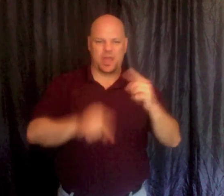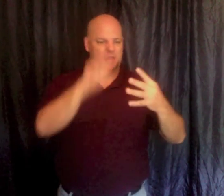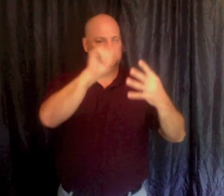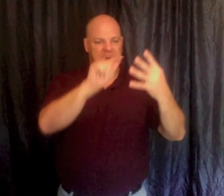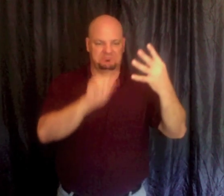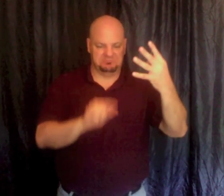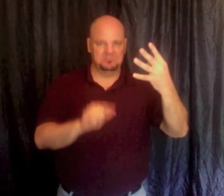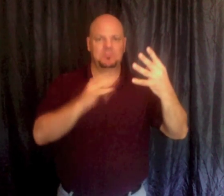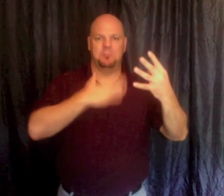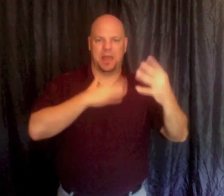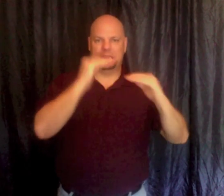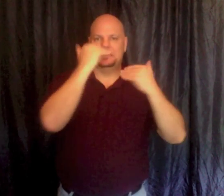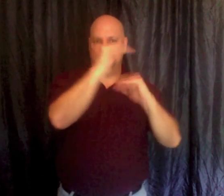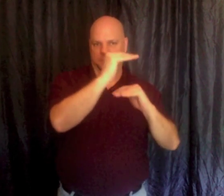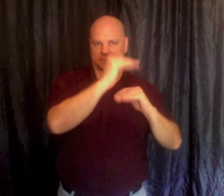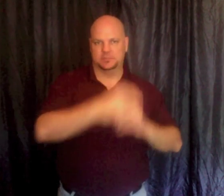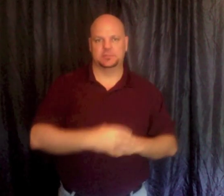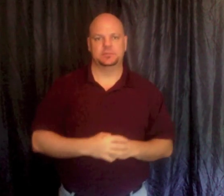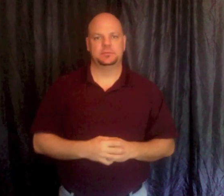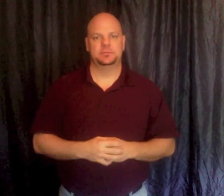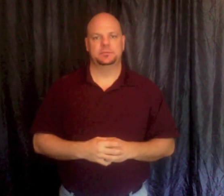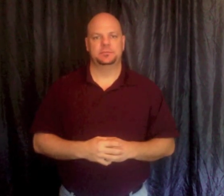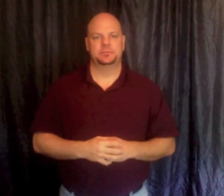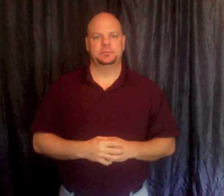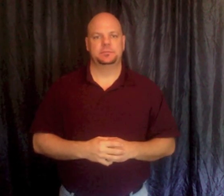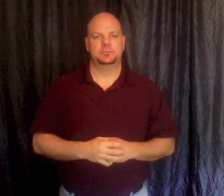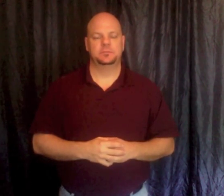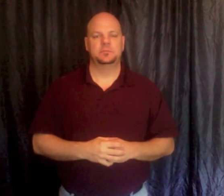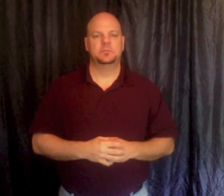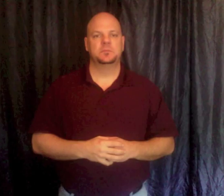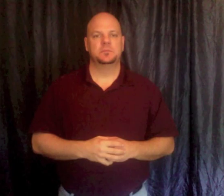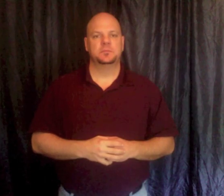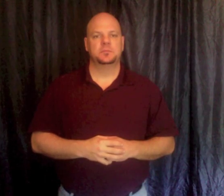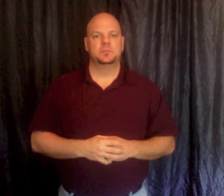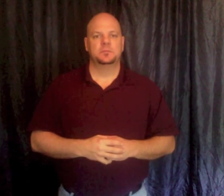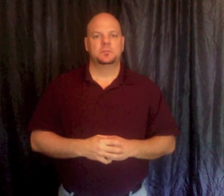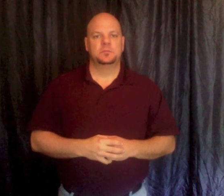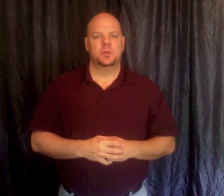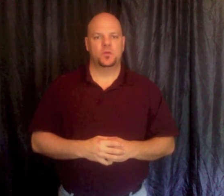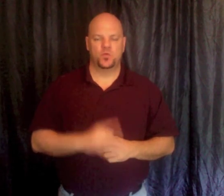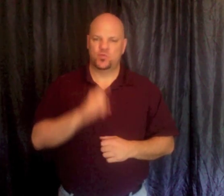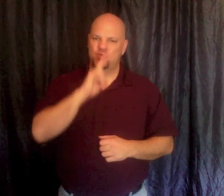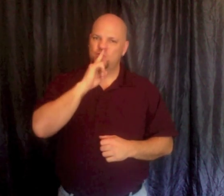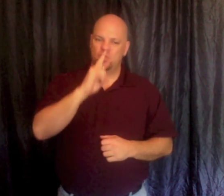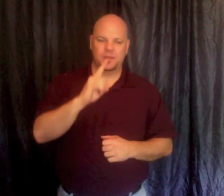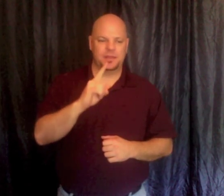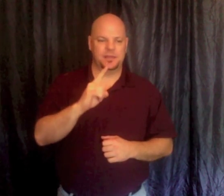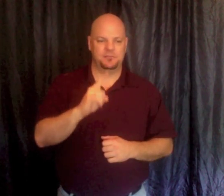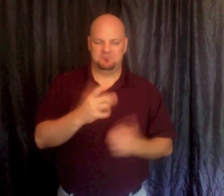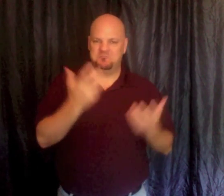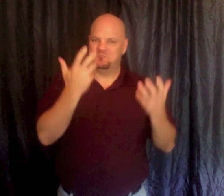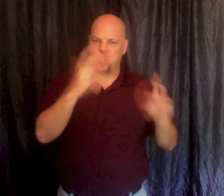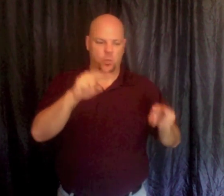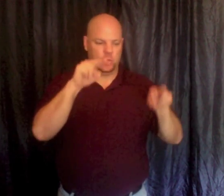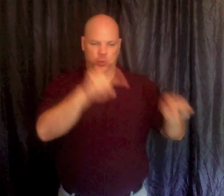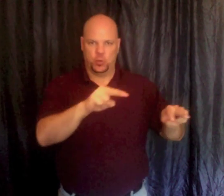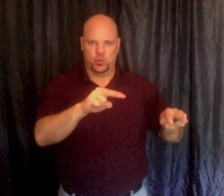right? Limits of, and like we said, it shouldn't really be. We really wouldn't want to think about that way because,